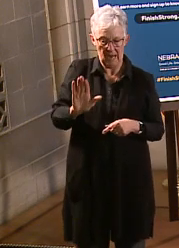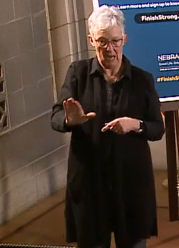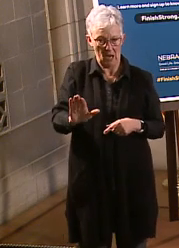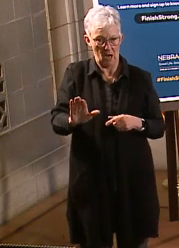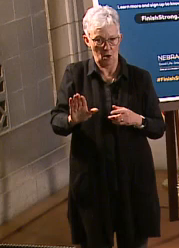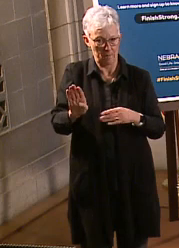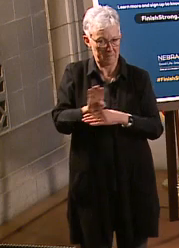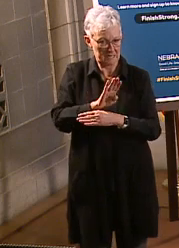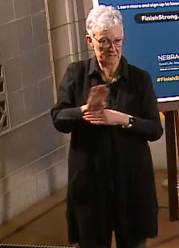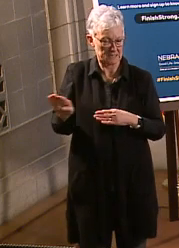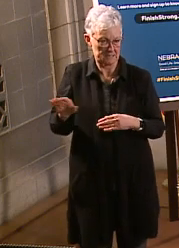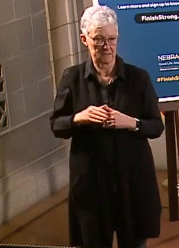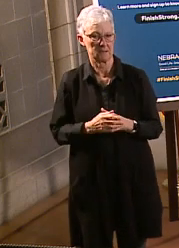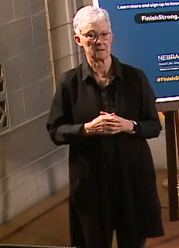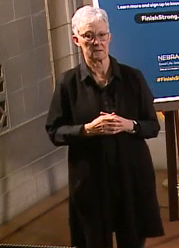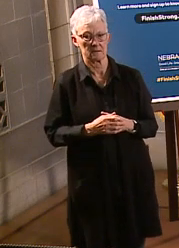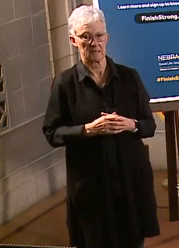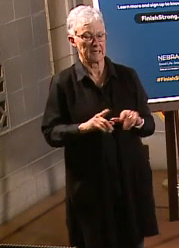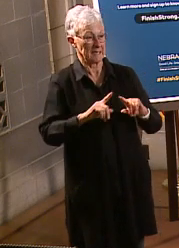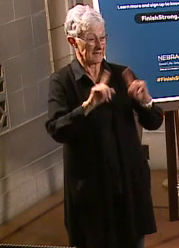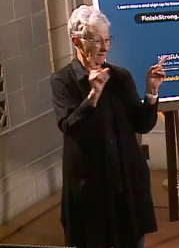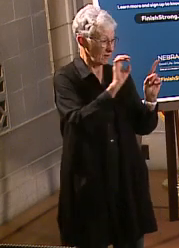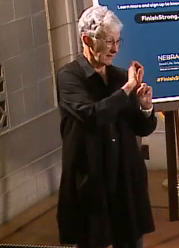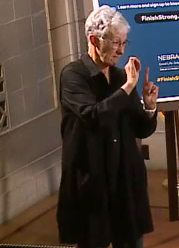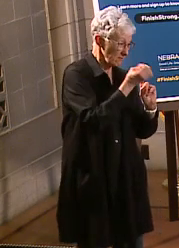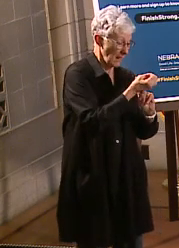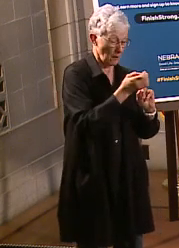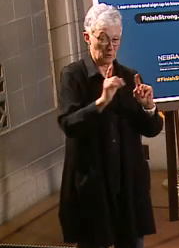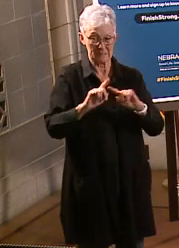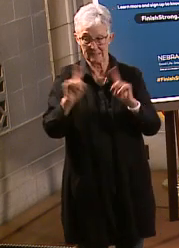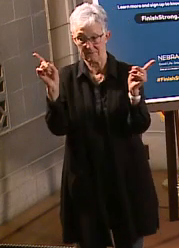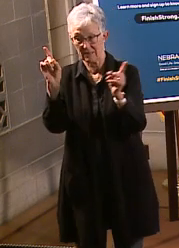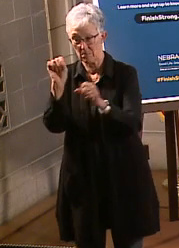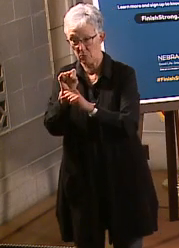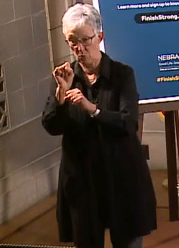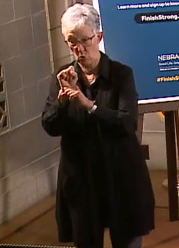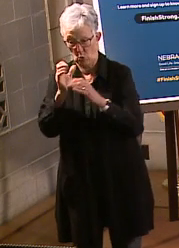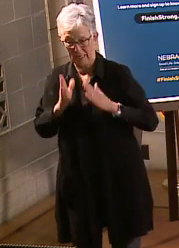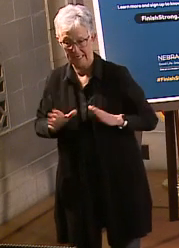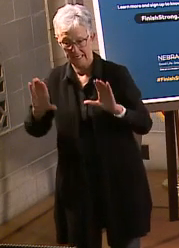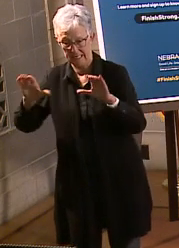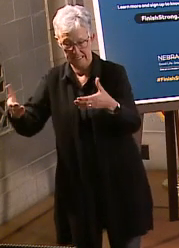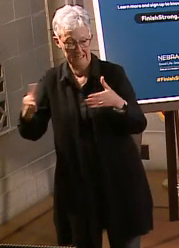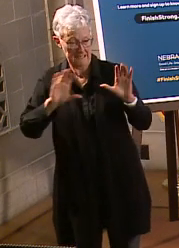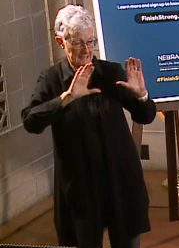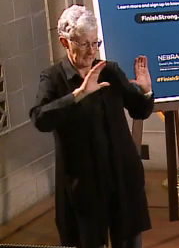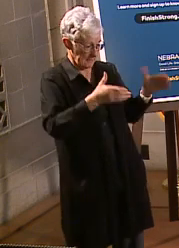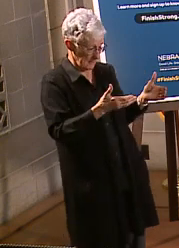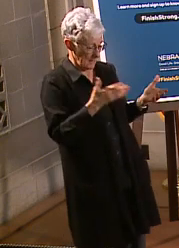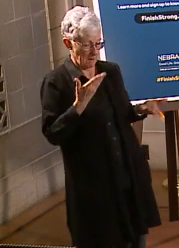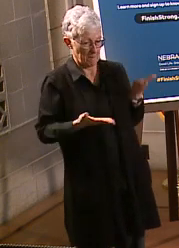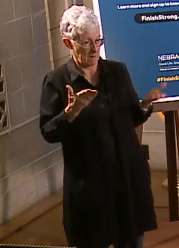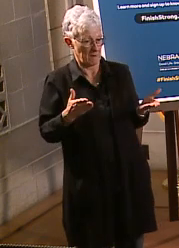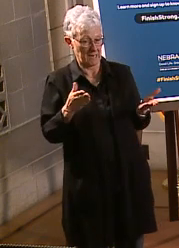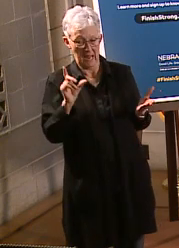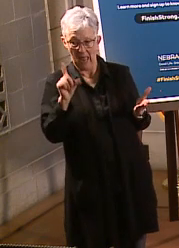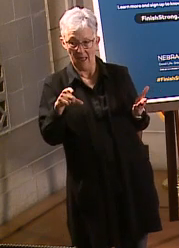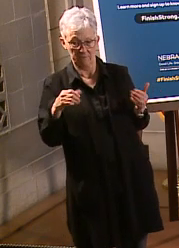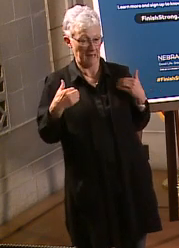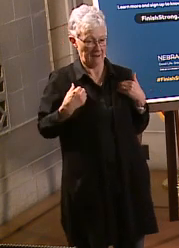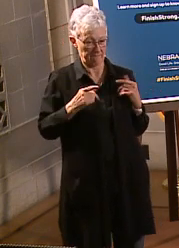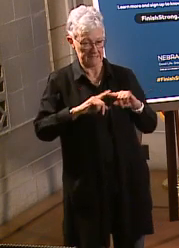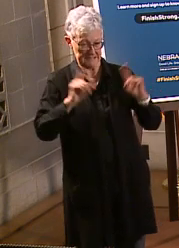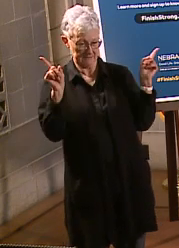incentives, different environments, different employee bases are going to need different types of encouragement. And